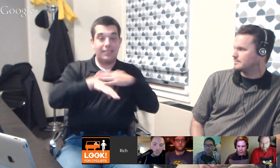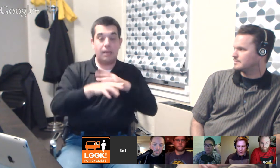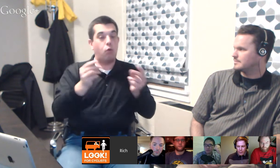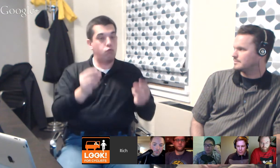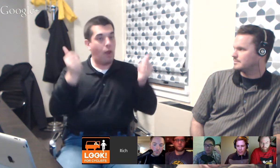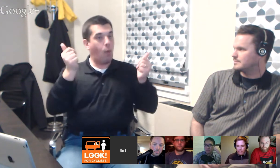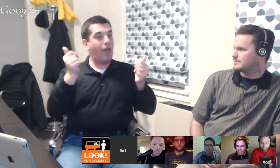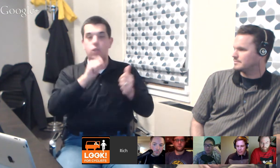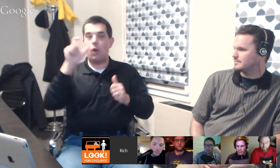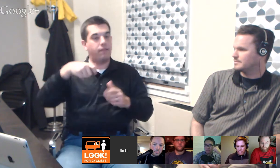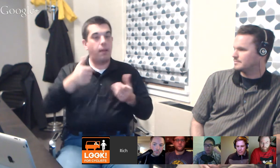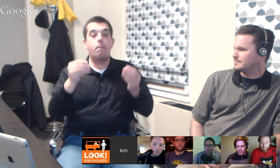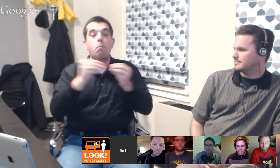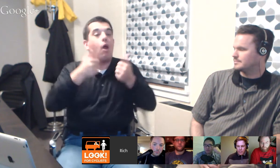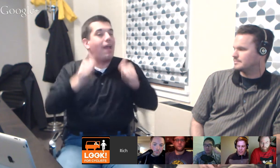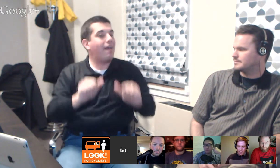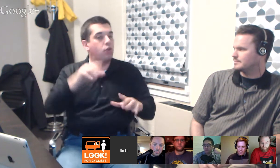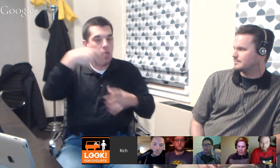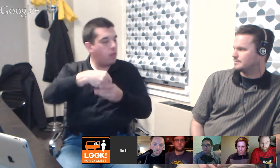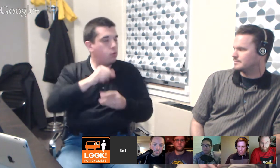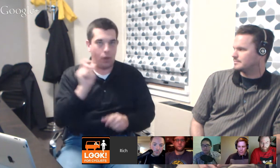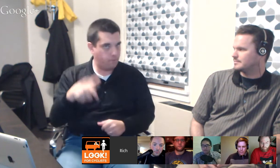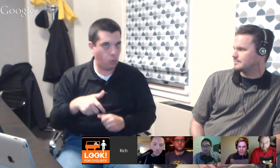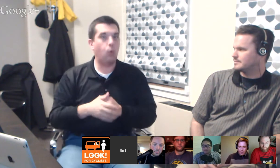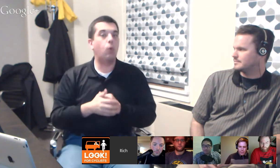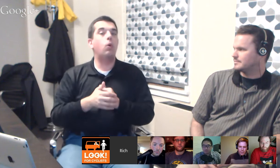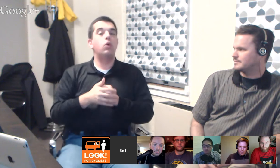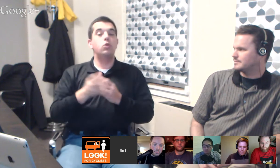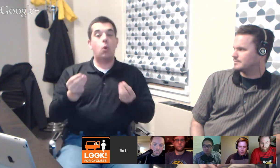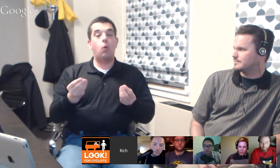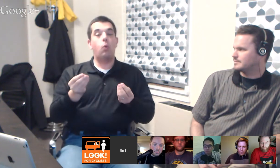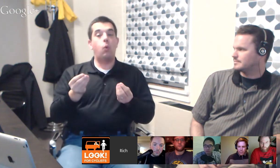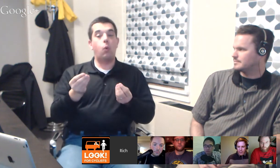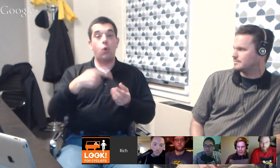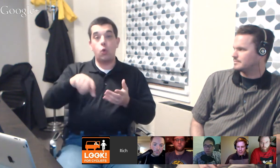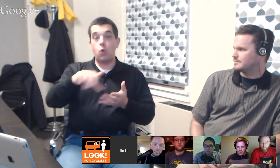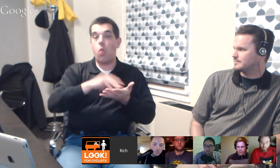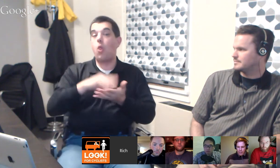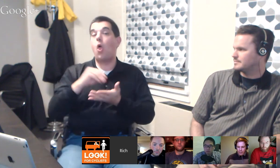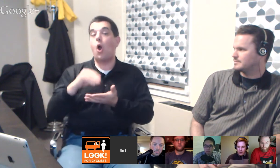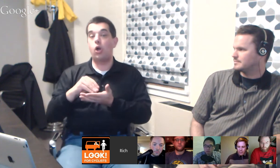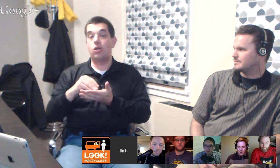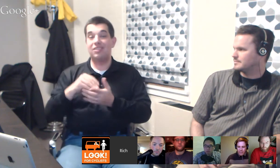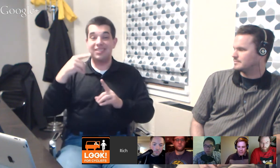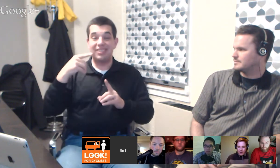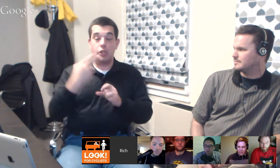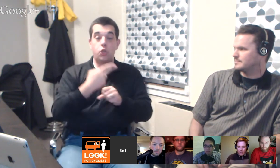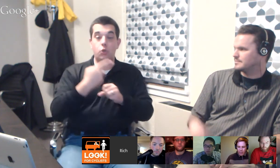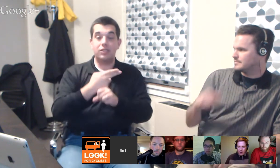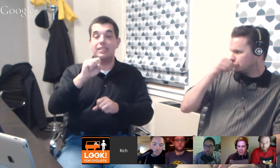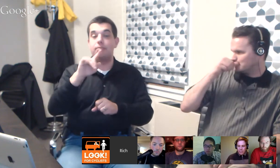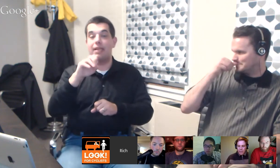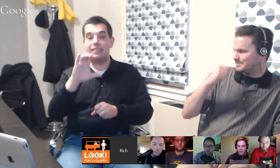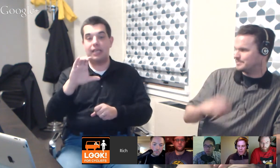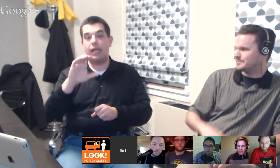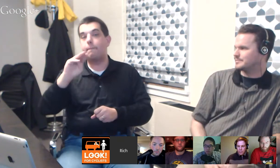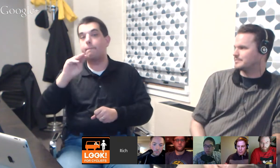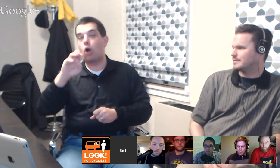any extra effort into it. And so you learn that using semantic